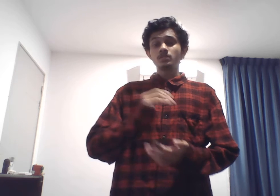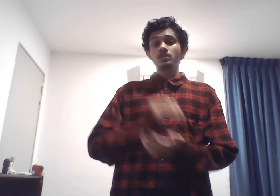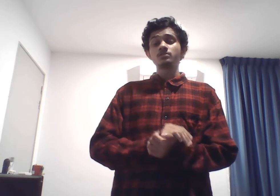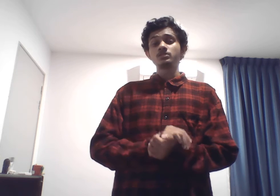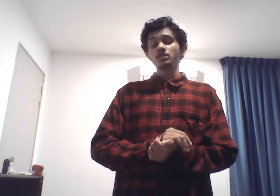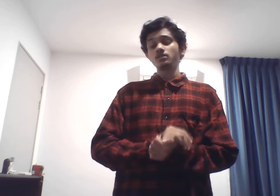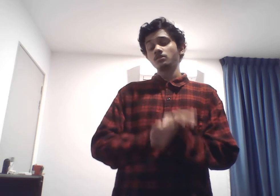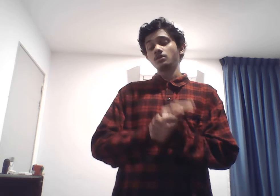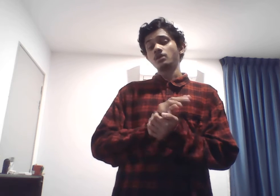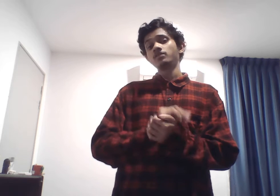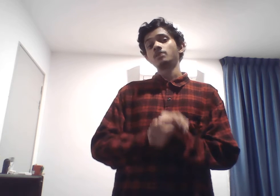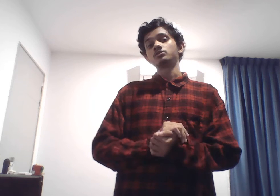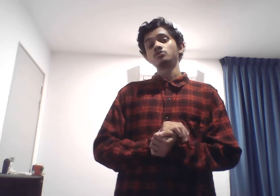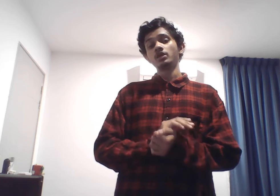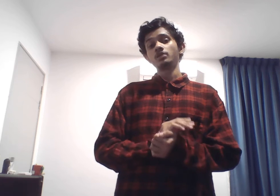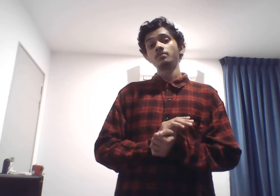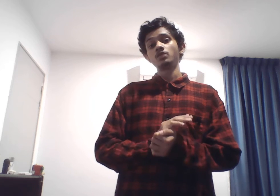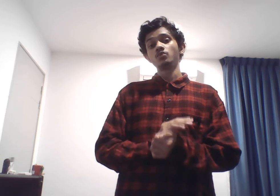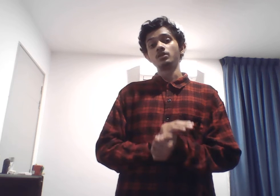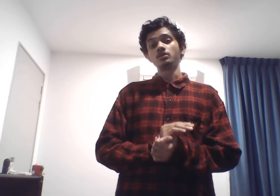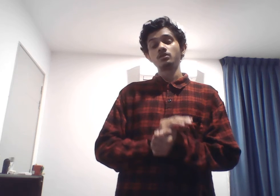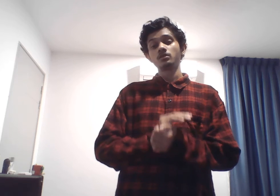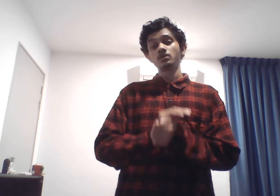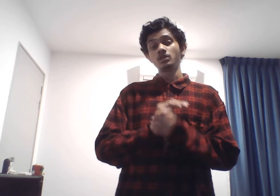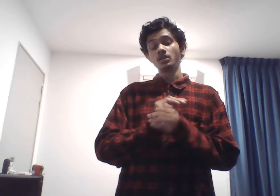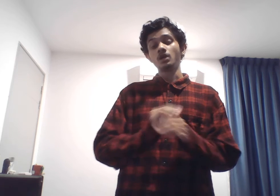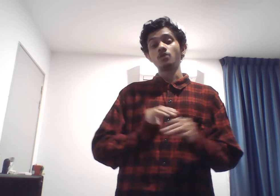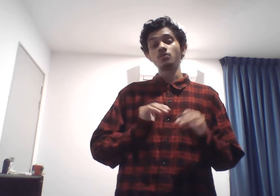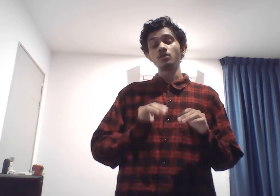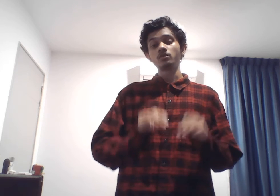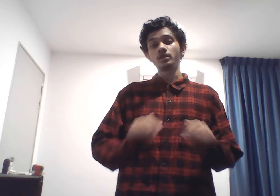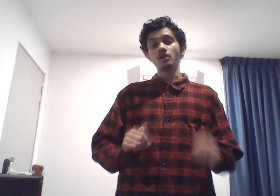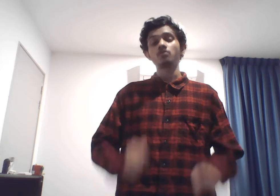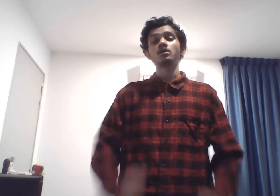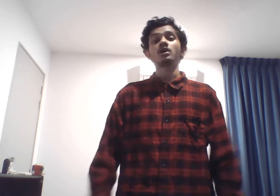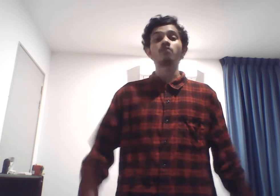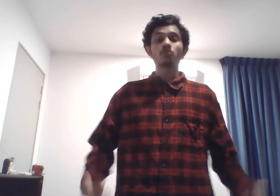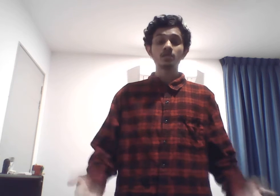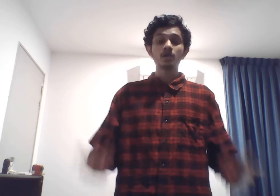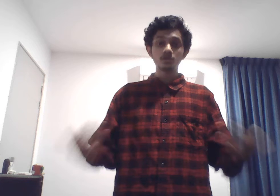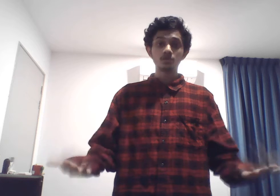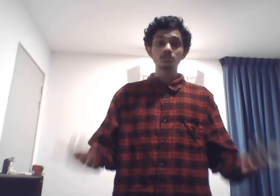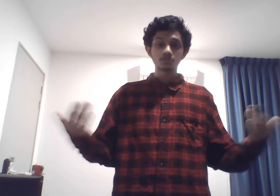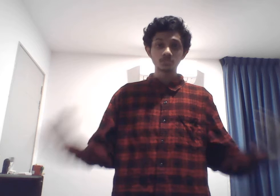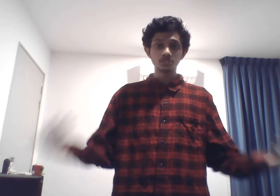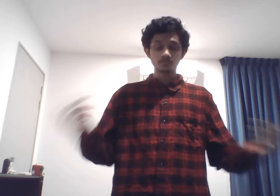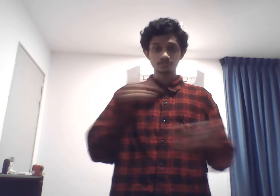It has been said roughly about 200 million women in our world right now have already undergone this procedure.